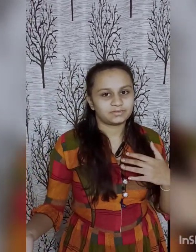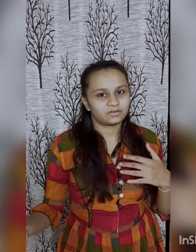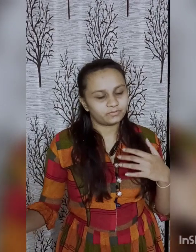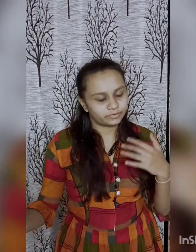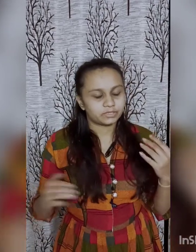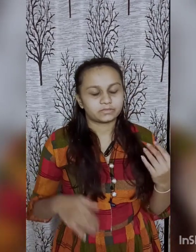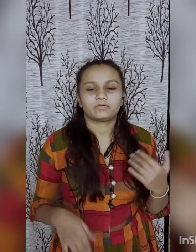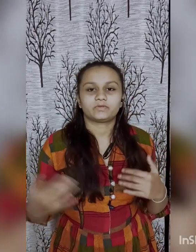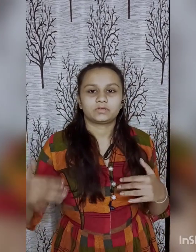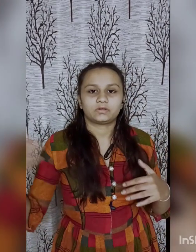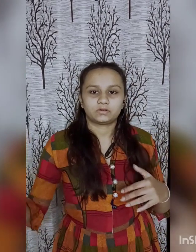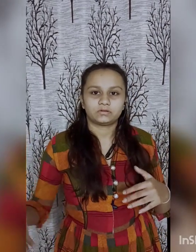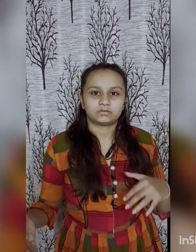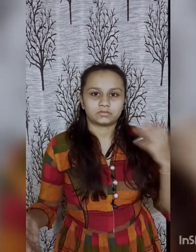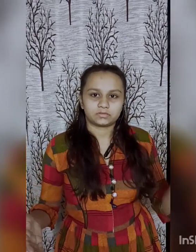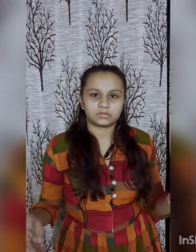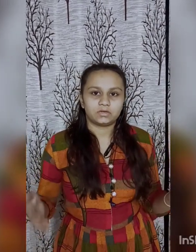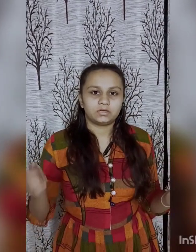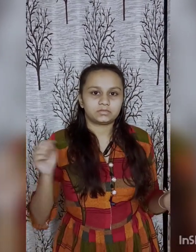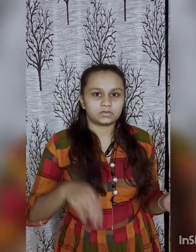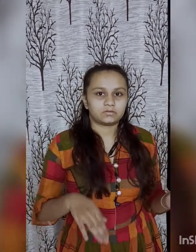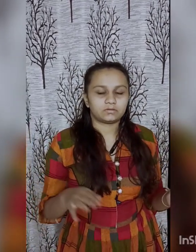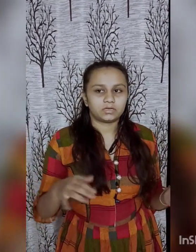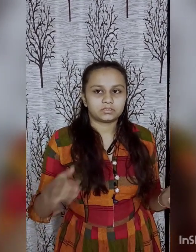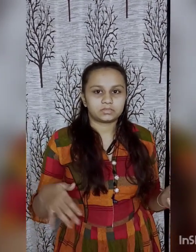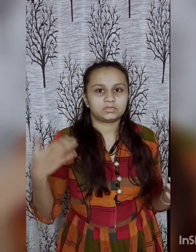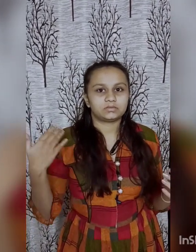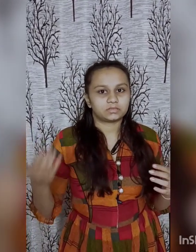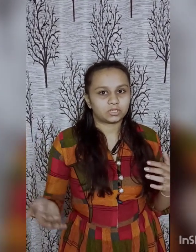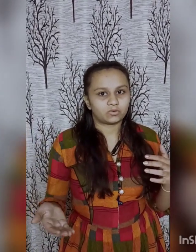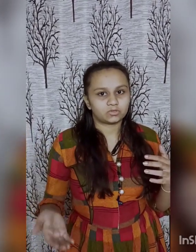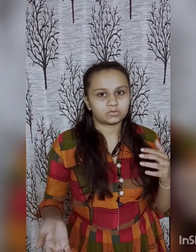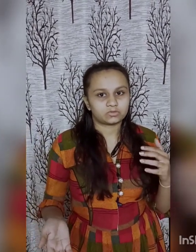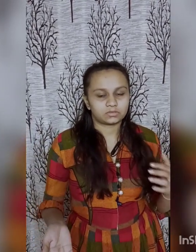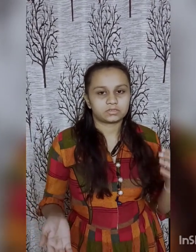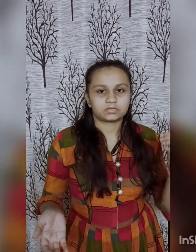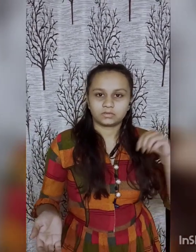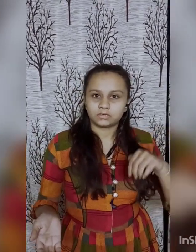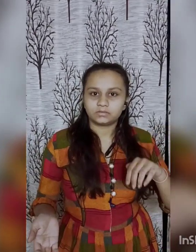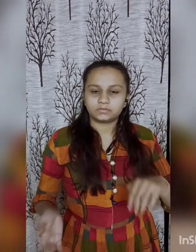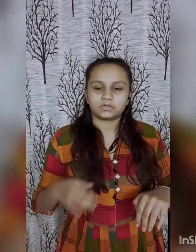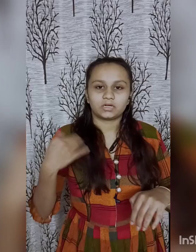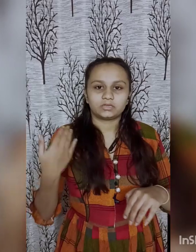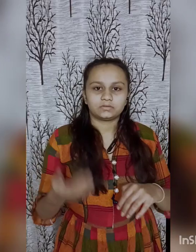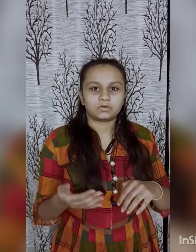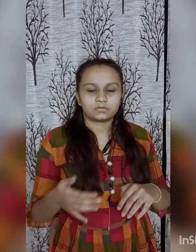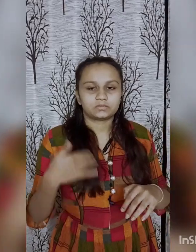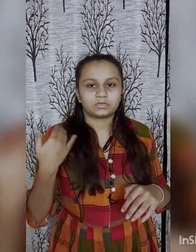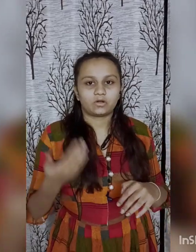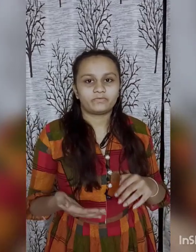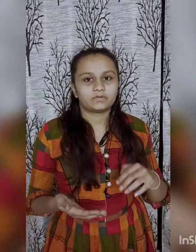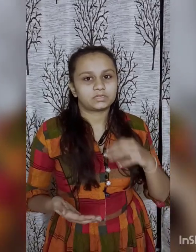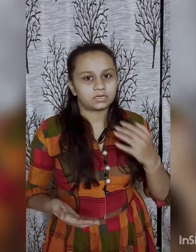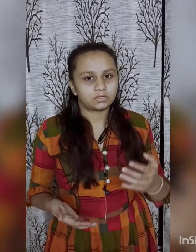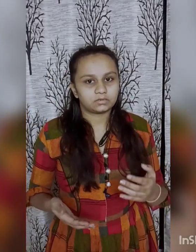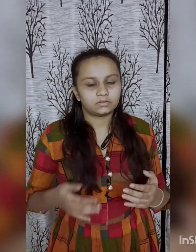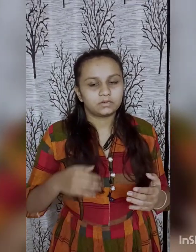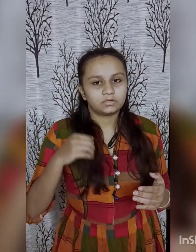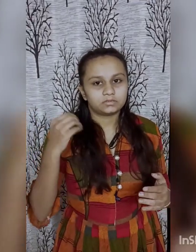side of trade and industry. Thus, a rise in the cost of borrowing will result in contraction of credit. This is known